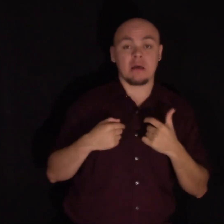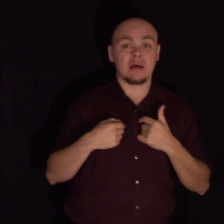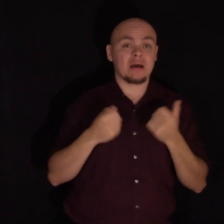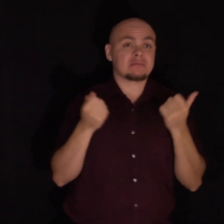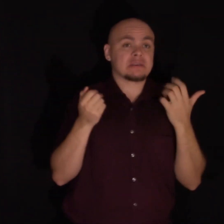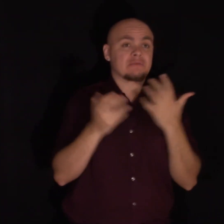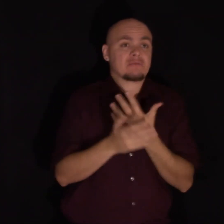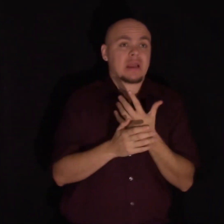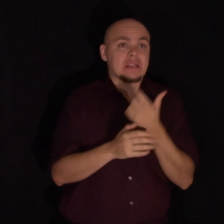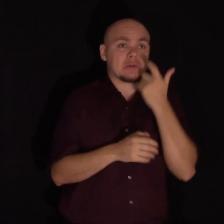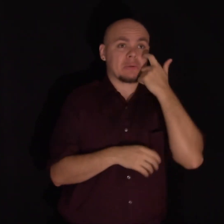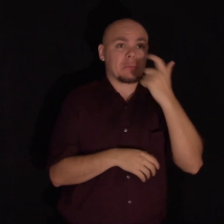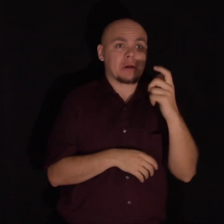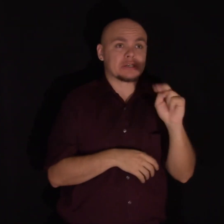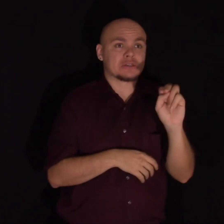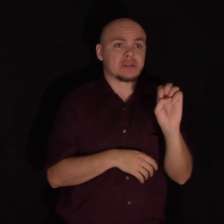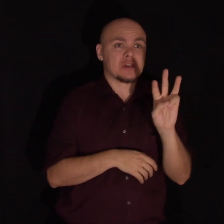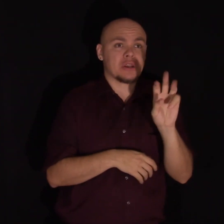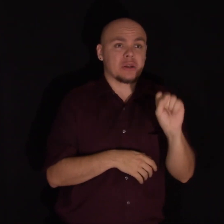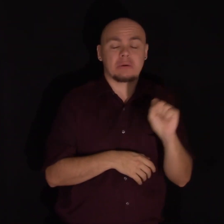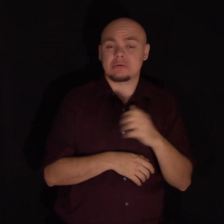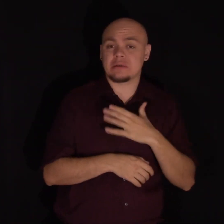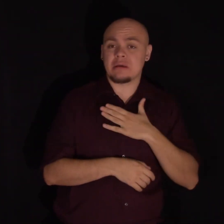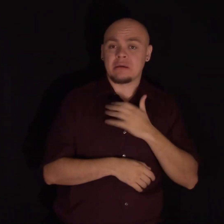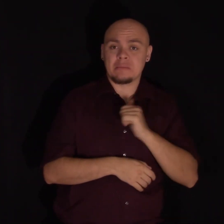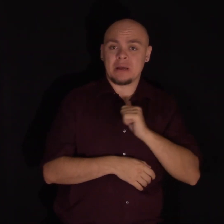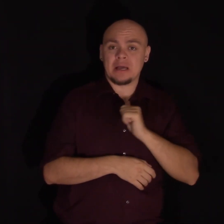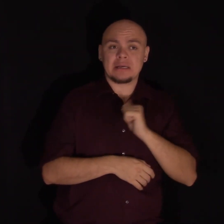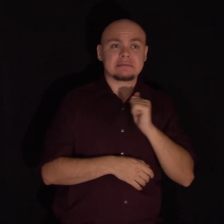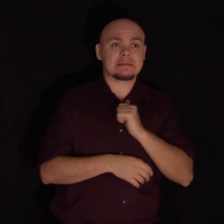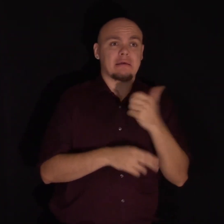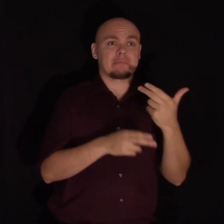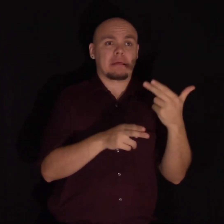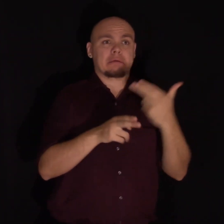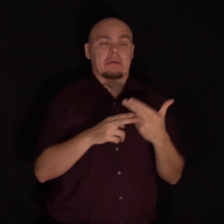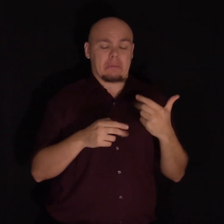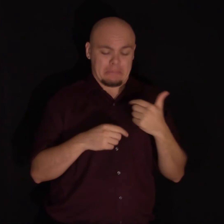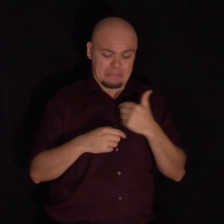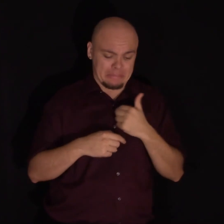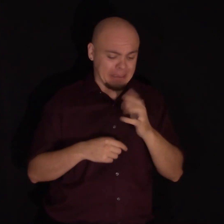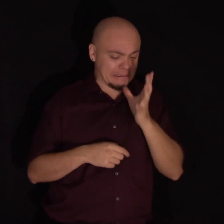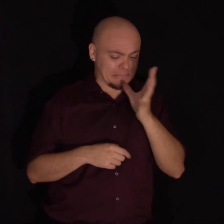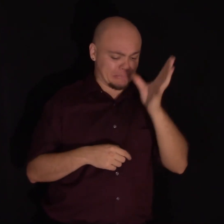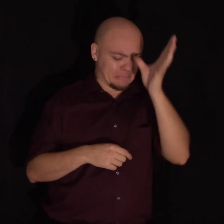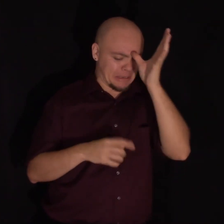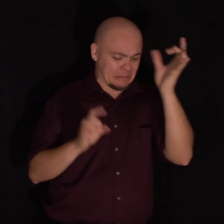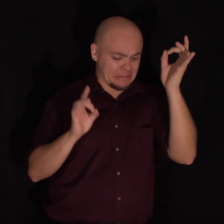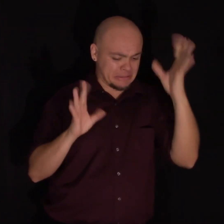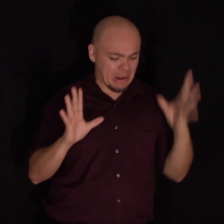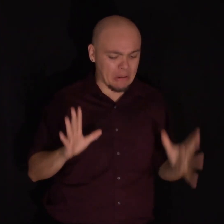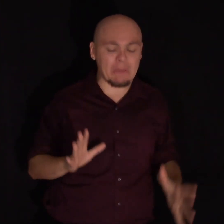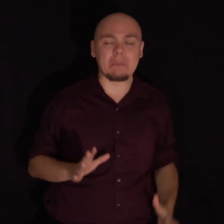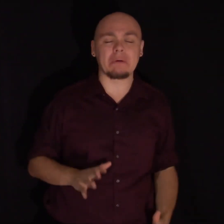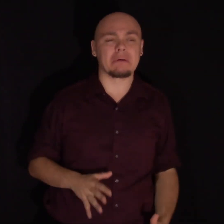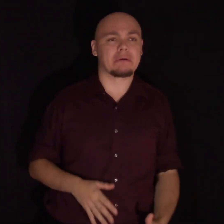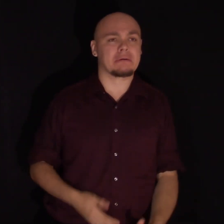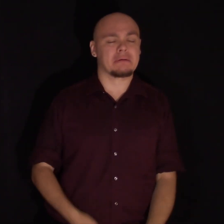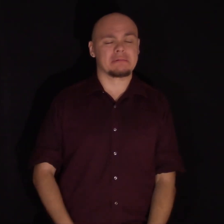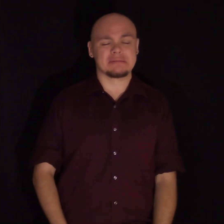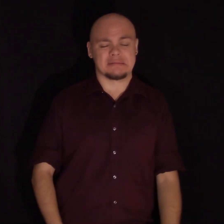on the news, afraid to hear myself being called a terrible parent or a disgusting person.